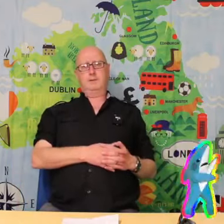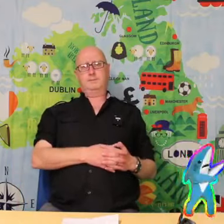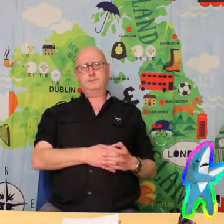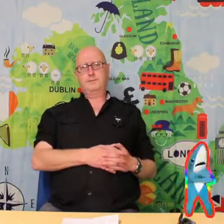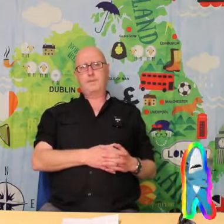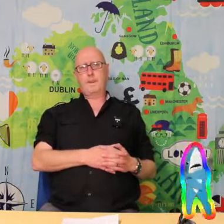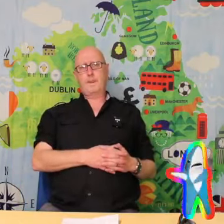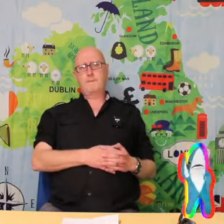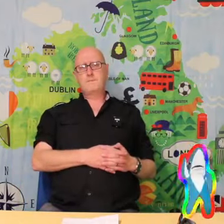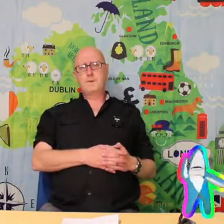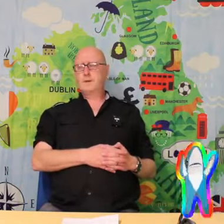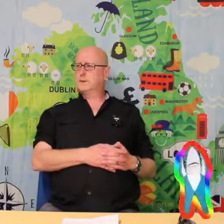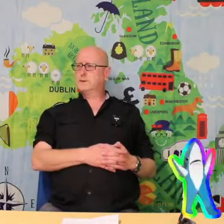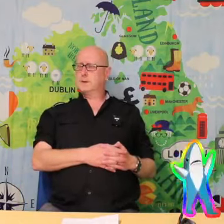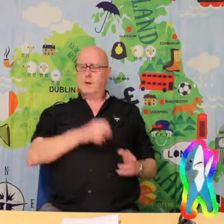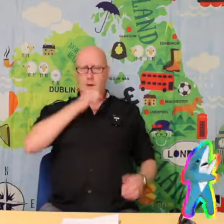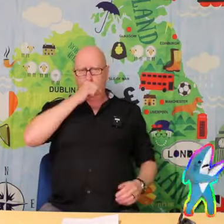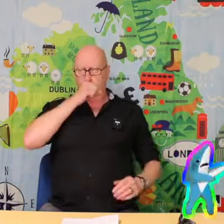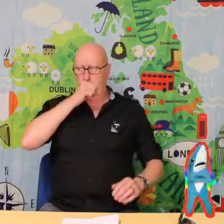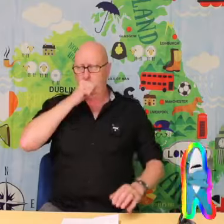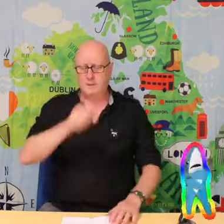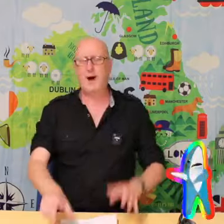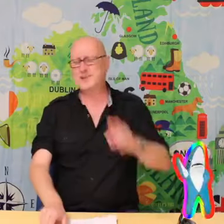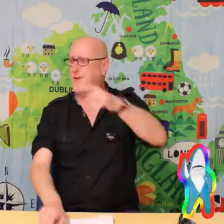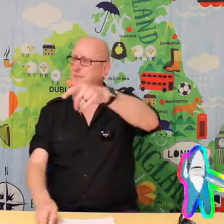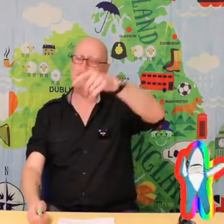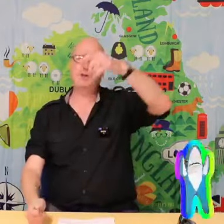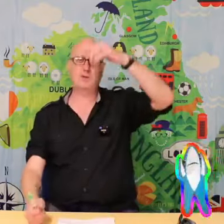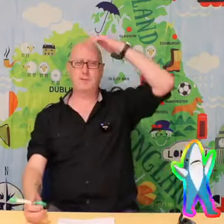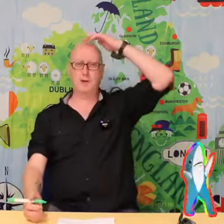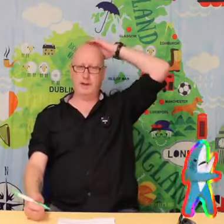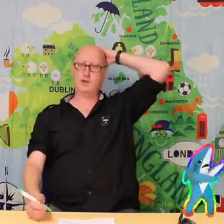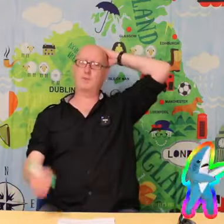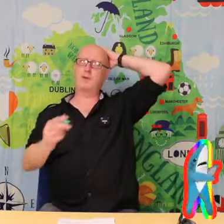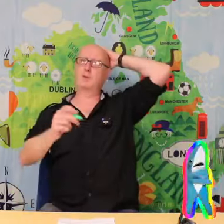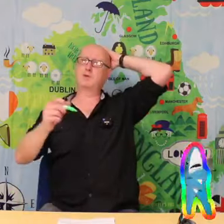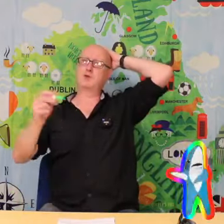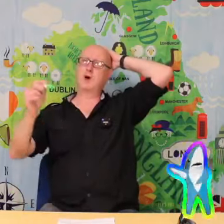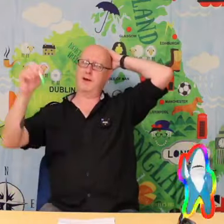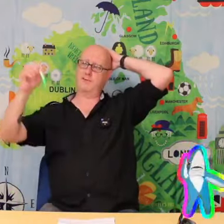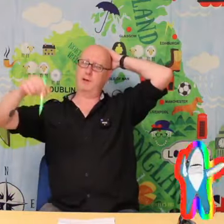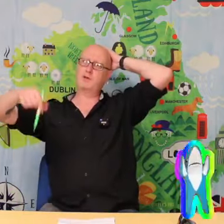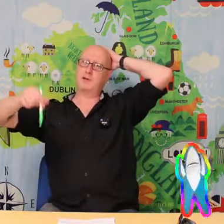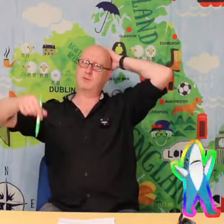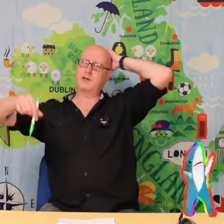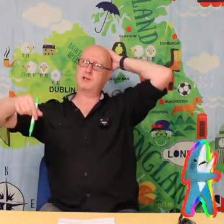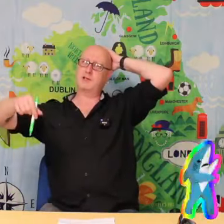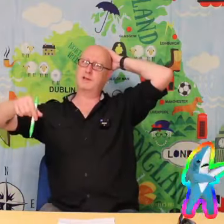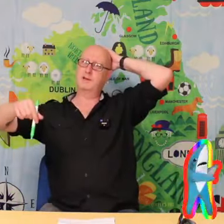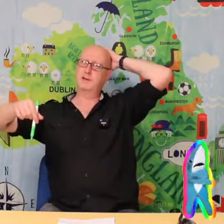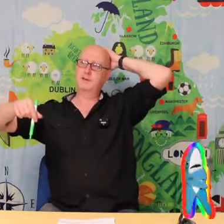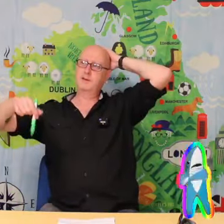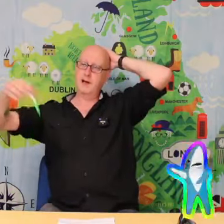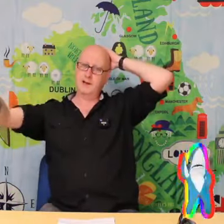generally. But you if you have a breakfast, for it. I want to see what you get. Oh, I'm getting mixed up with the Premier, isn't it? Premier ones which normally have a boozer downstairs, isn't it? Yeah. Yeah. And you can,